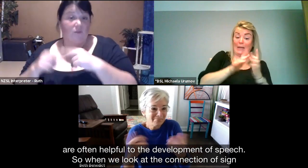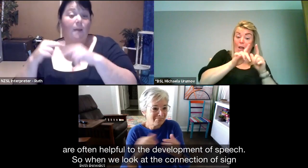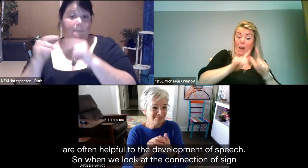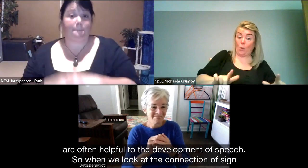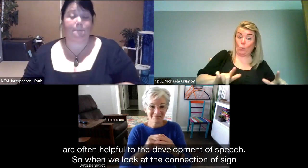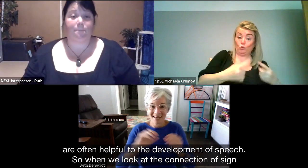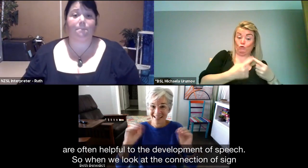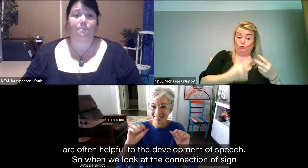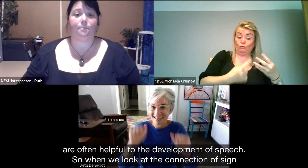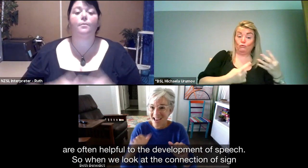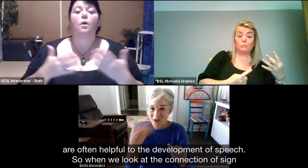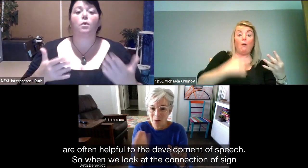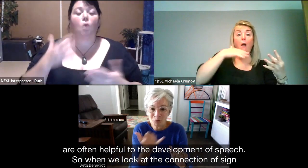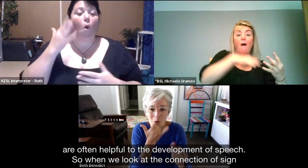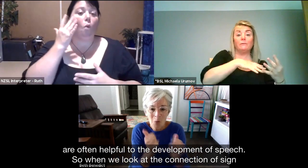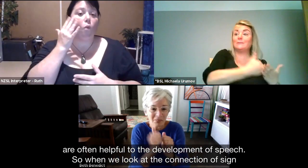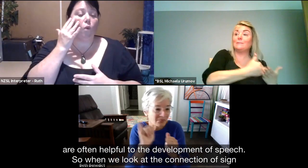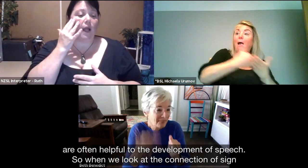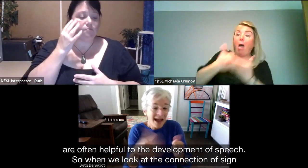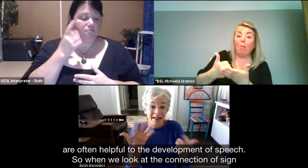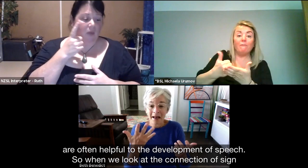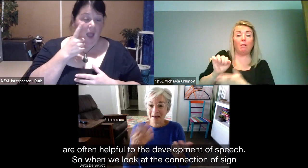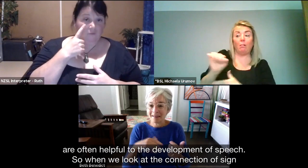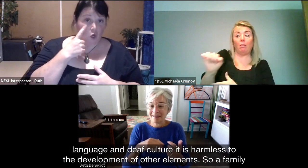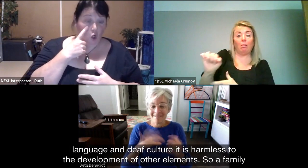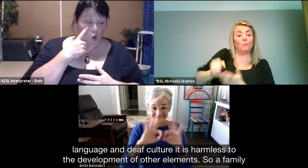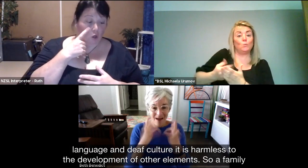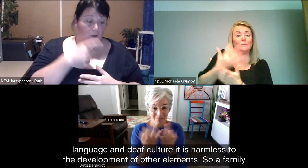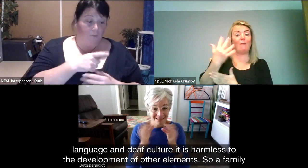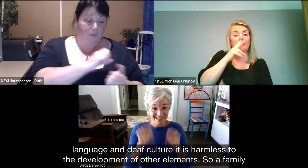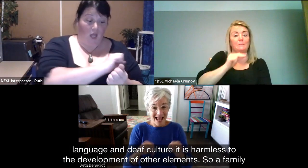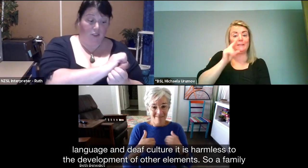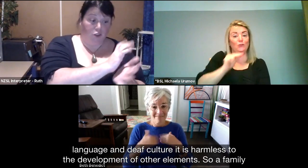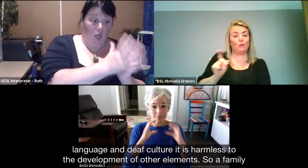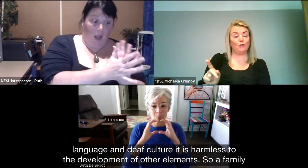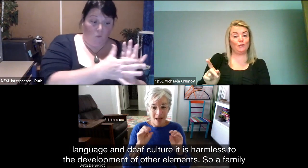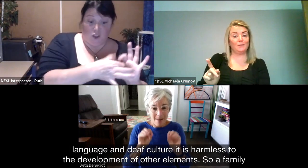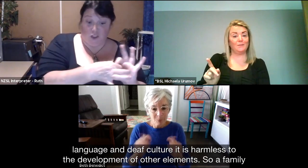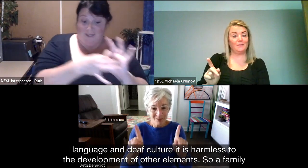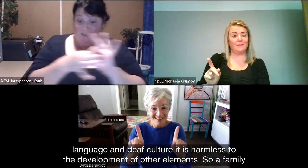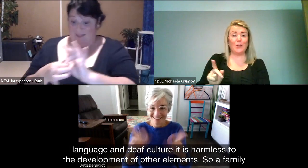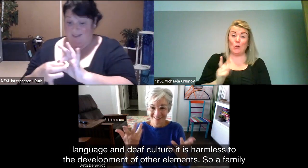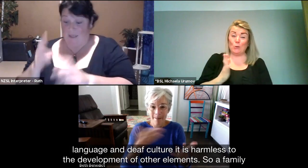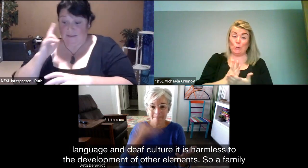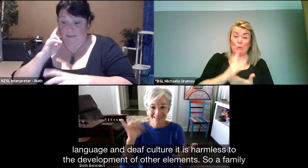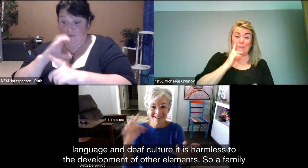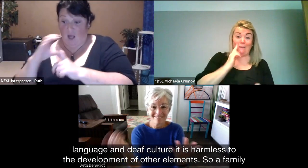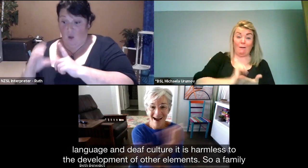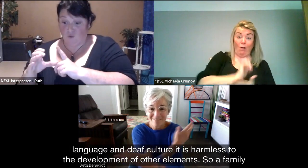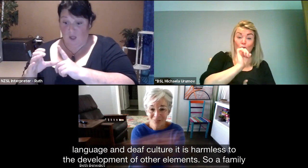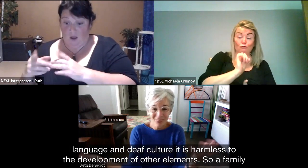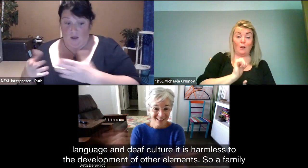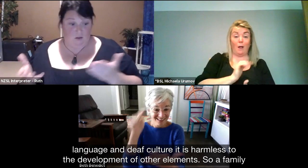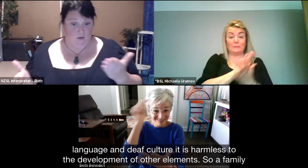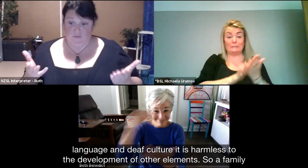So when we look at the connection of sign language and deaf culture, it is harmless to the development of other